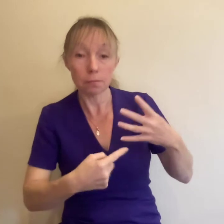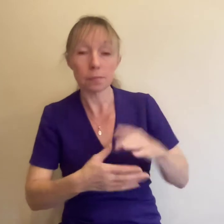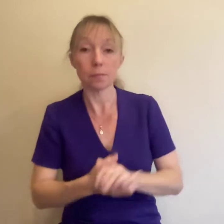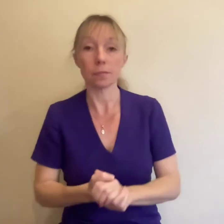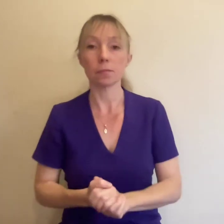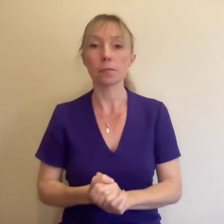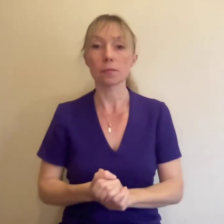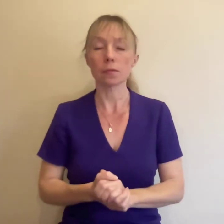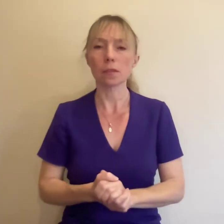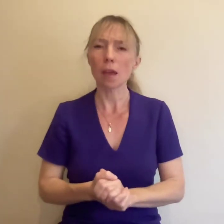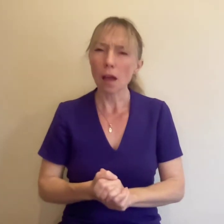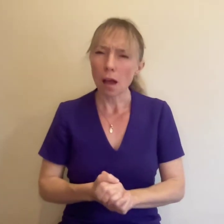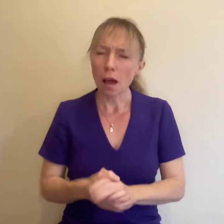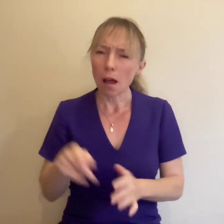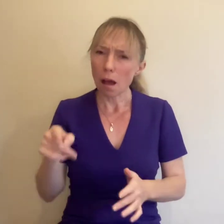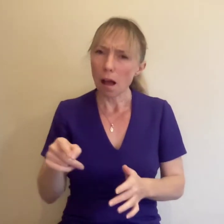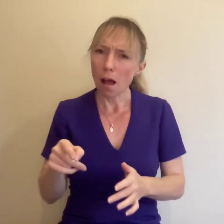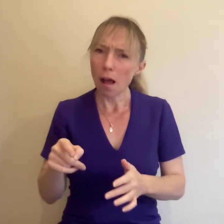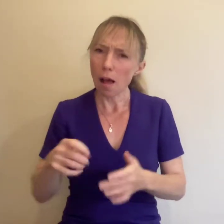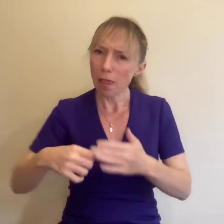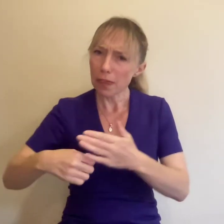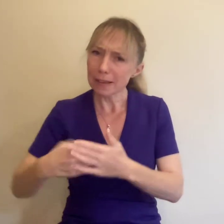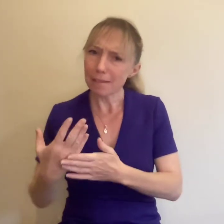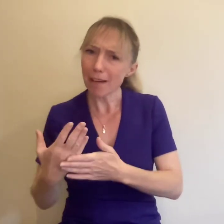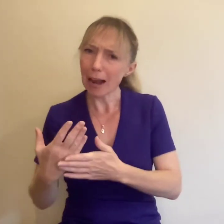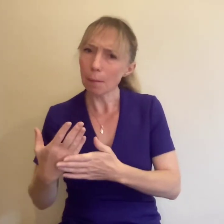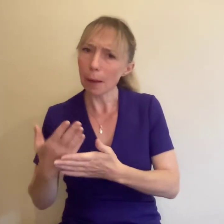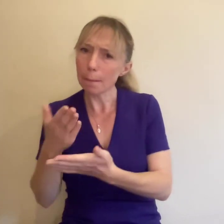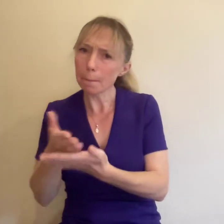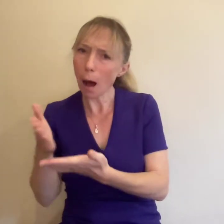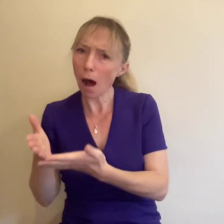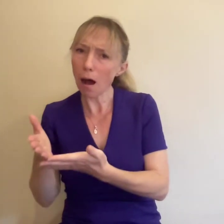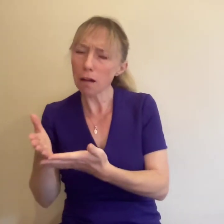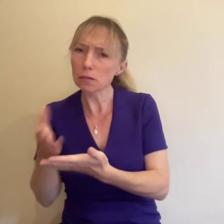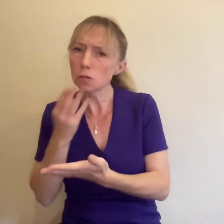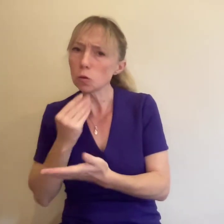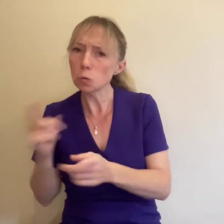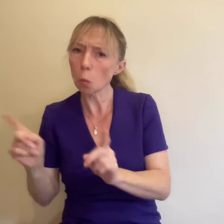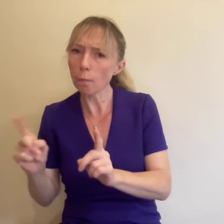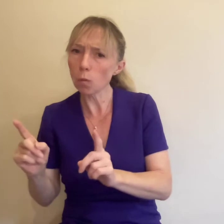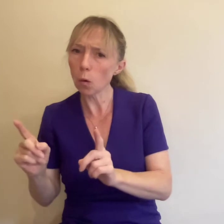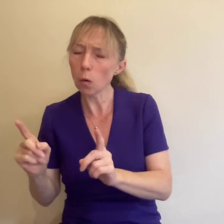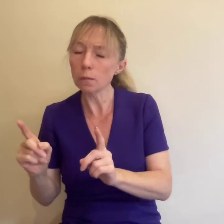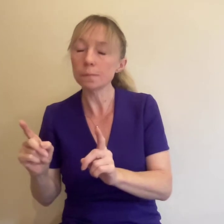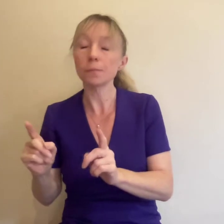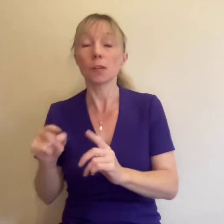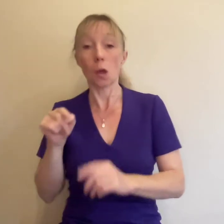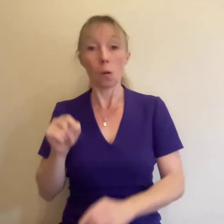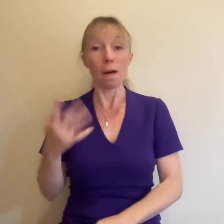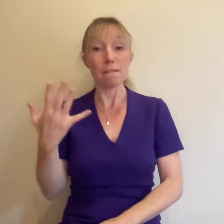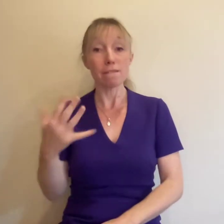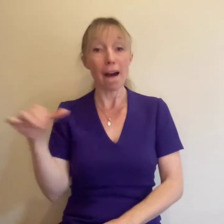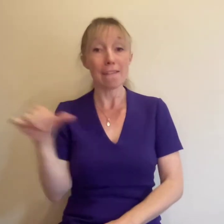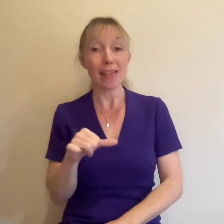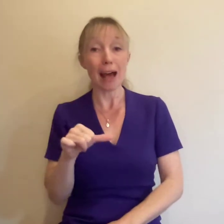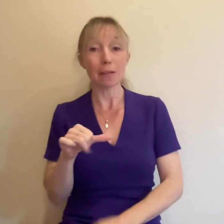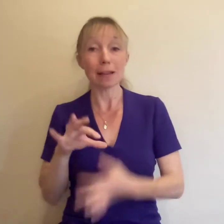What can the development part of the bursary be used for? The £5,000 towards craft and career development can be